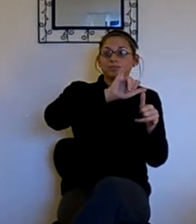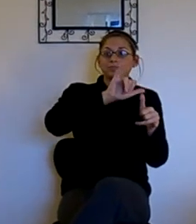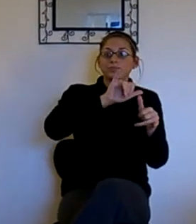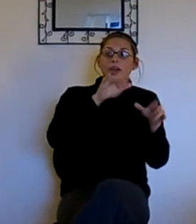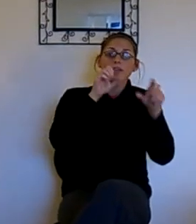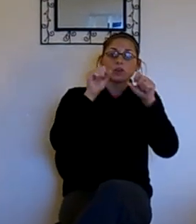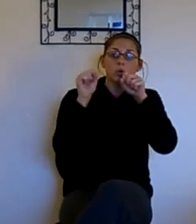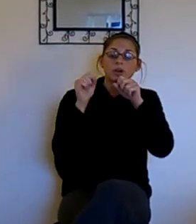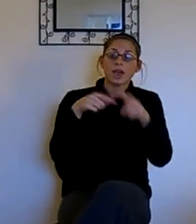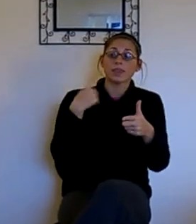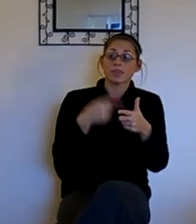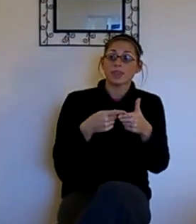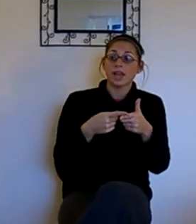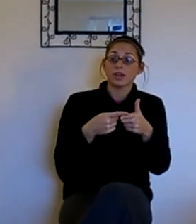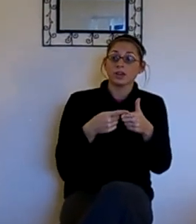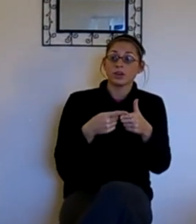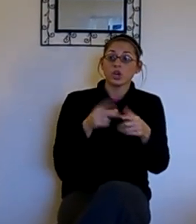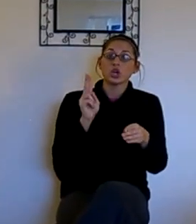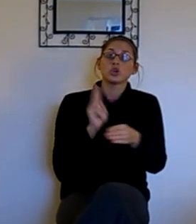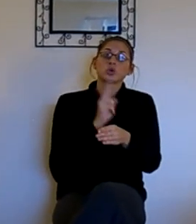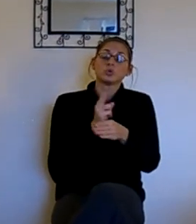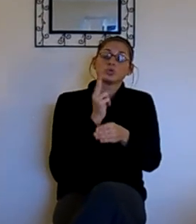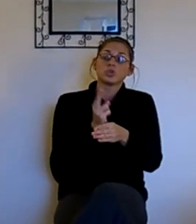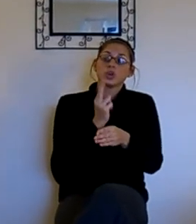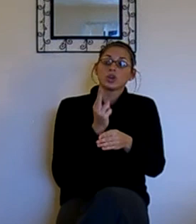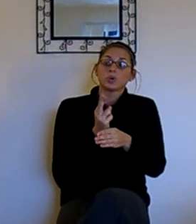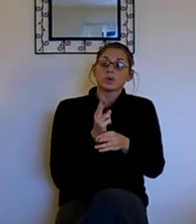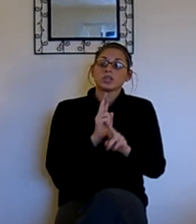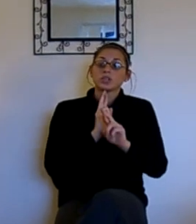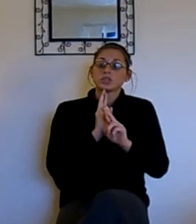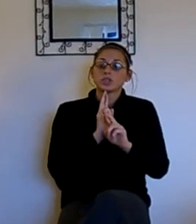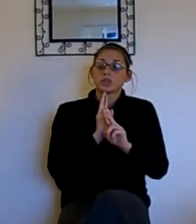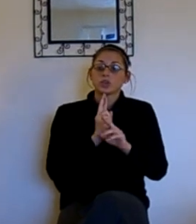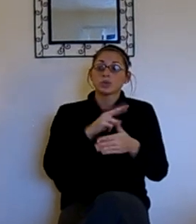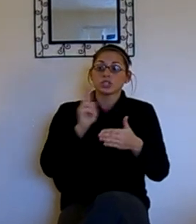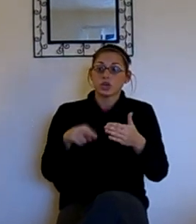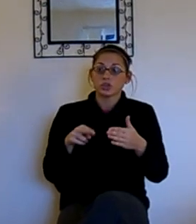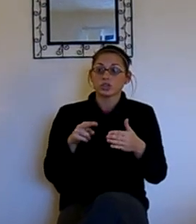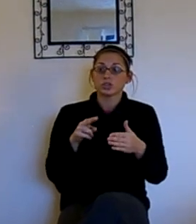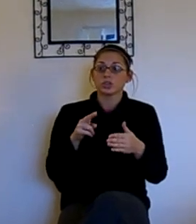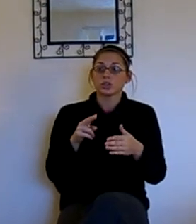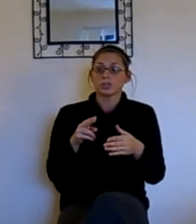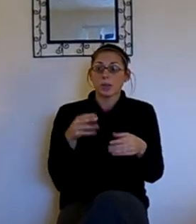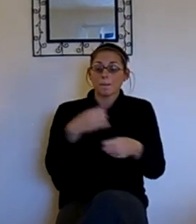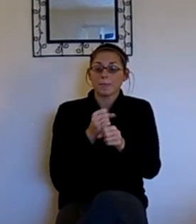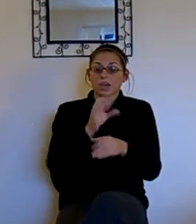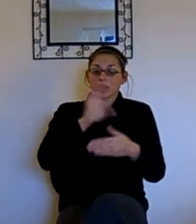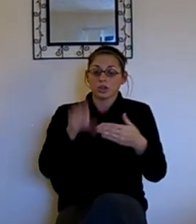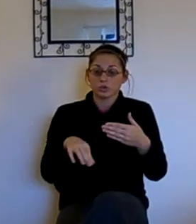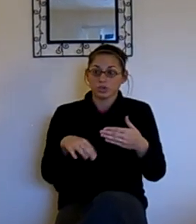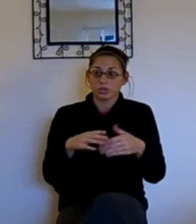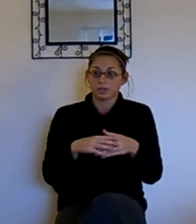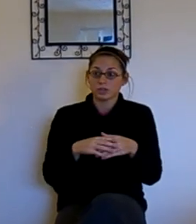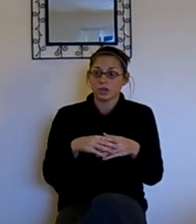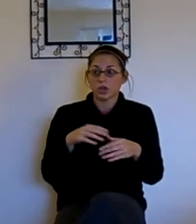Then you're going to use your results to draw conclusions. And when you draw conclusions, you go back to your hypothesis and you say, okay,